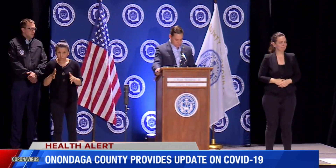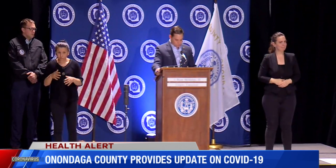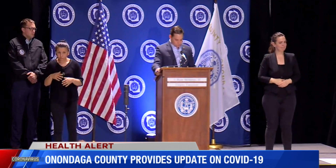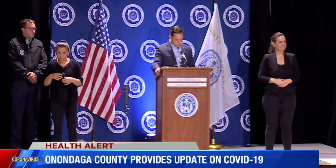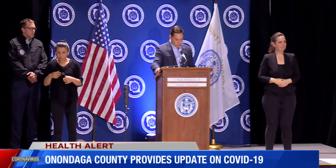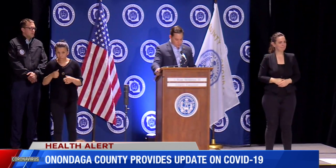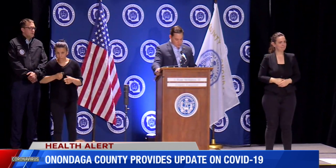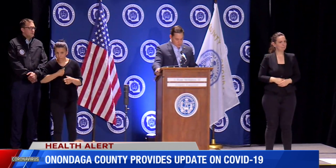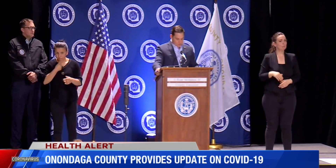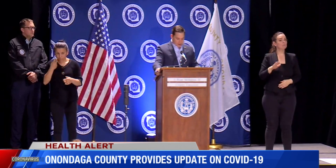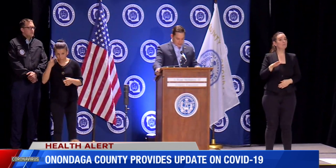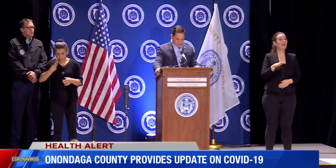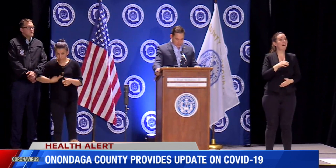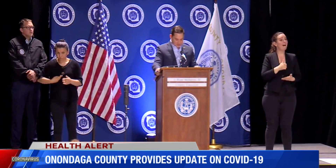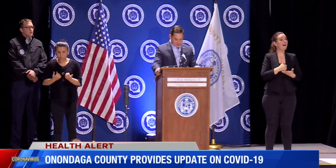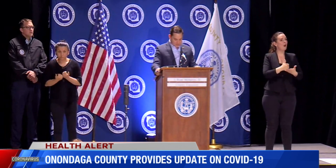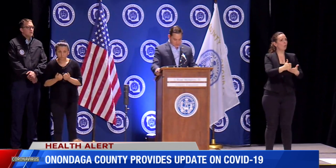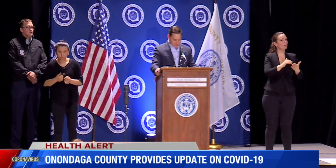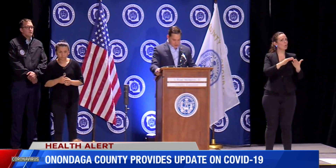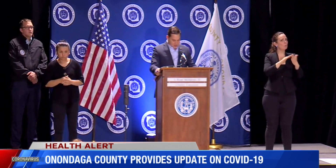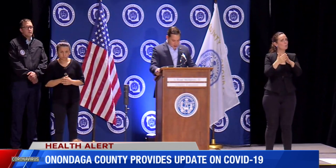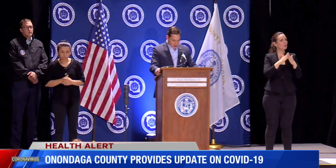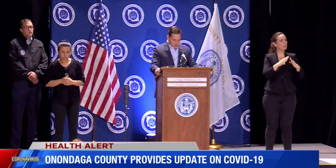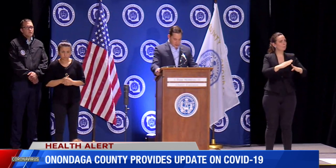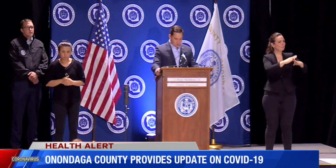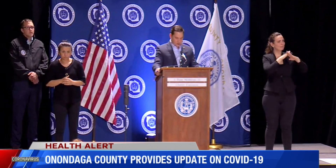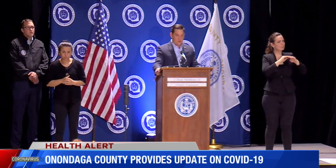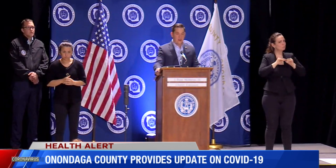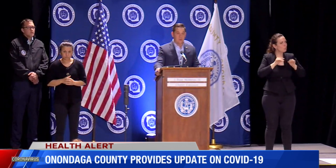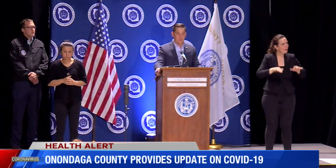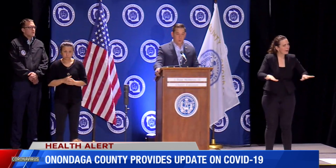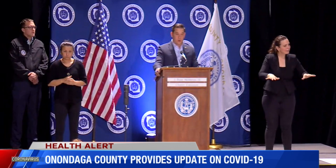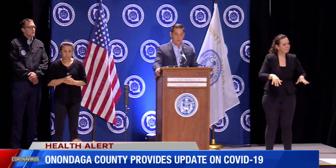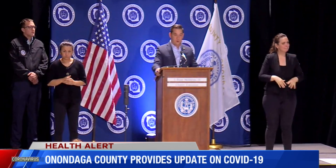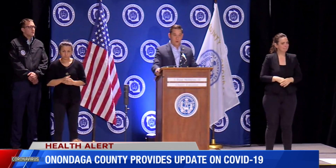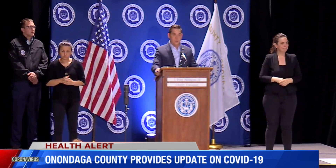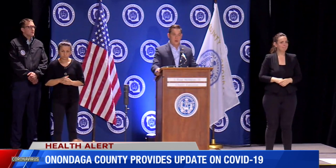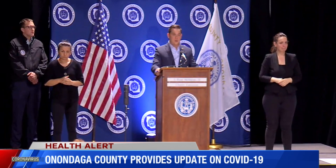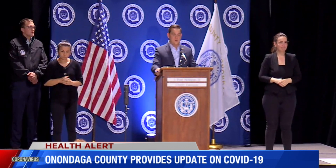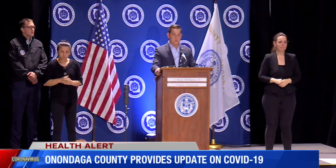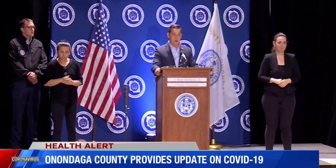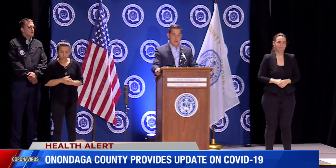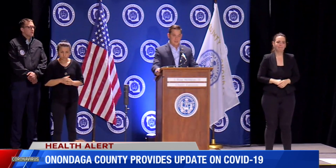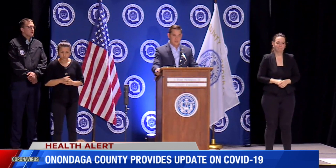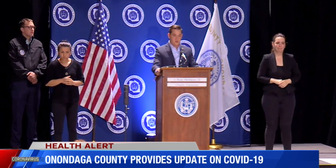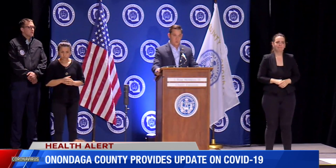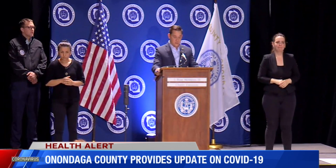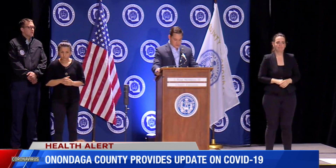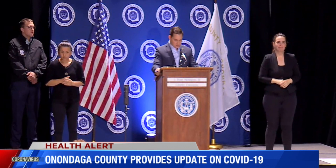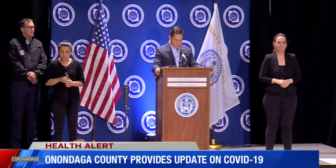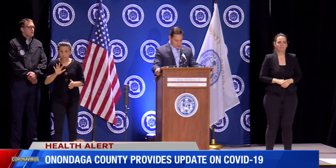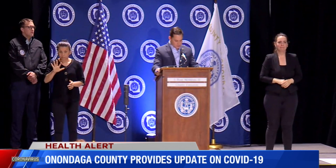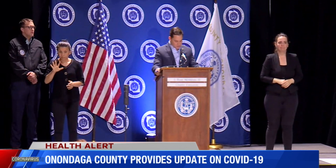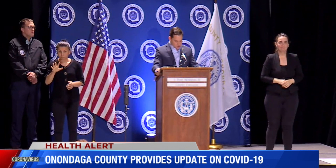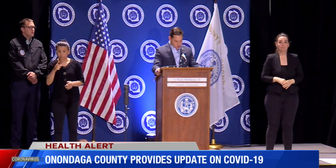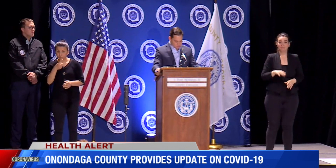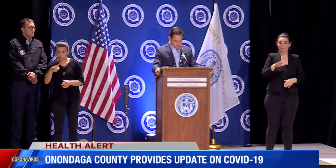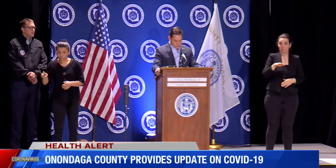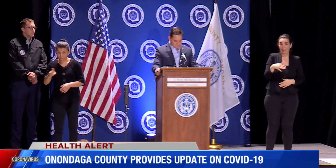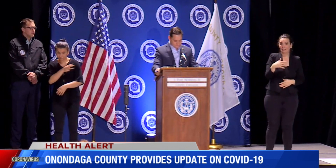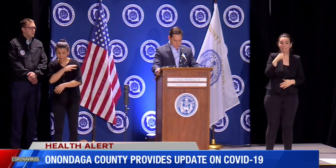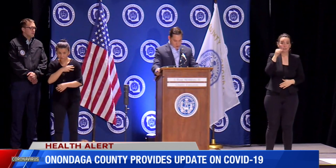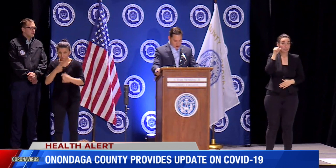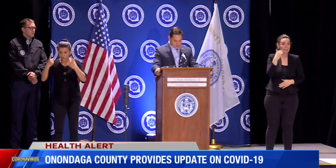good. Positive cases, again, we had 5 people recover. There's a process for releasing from